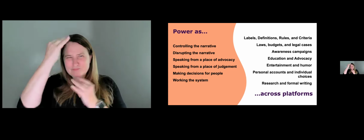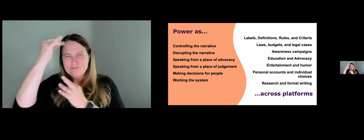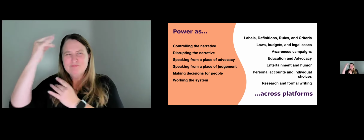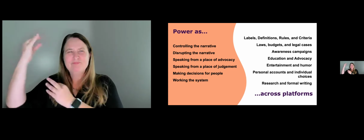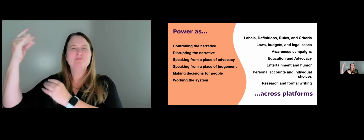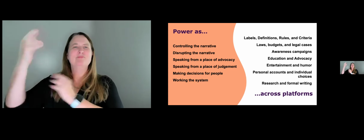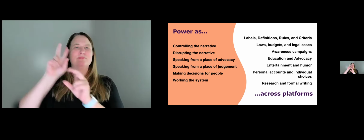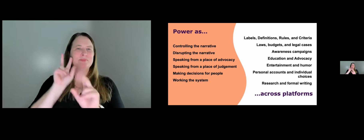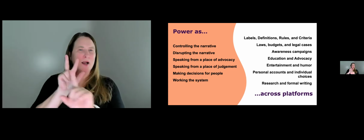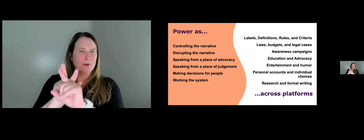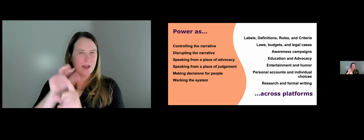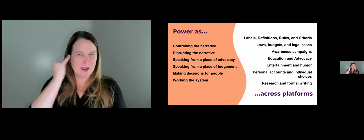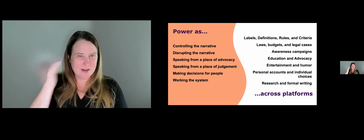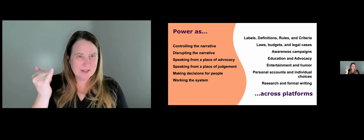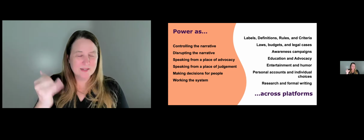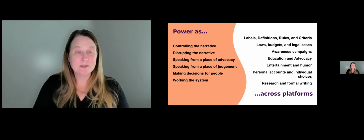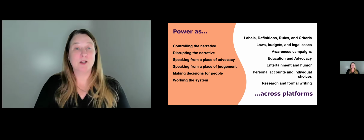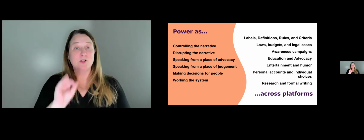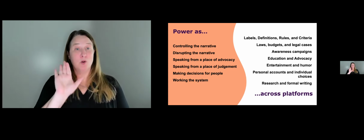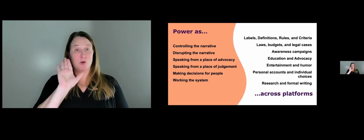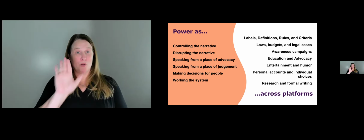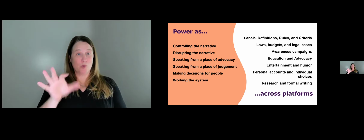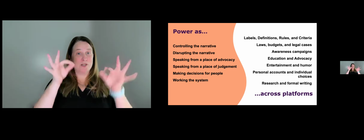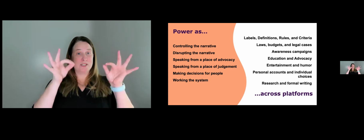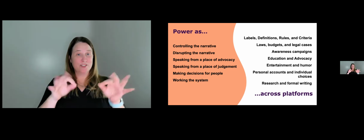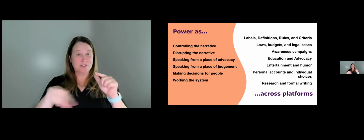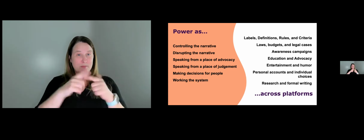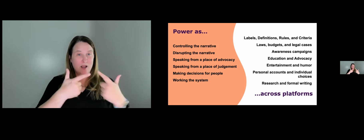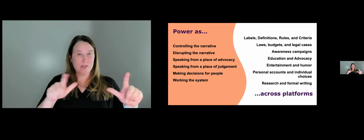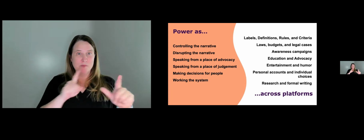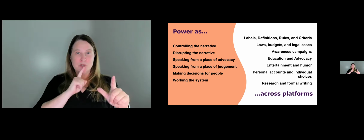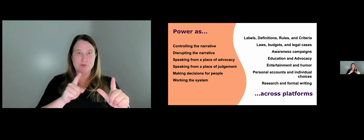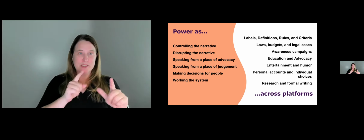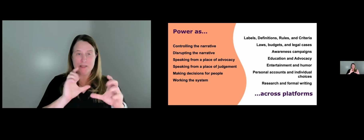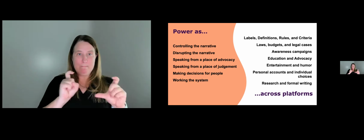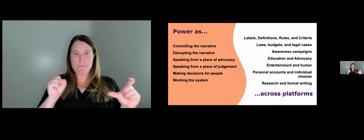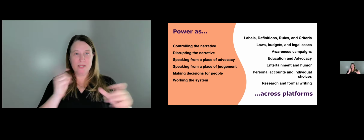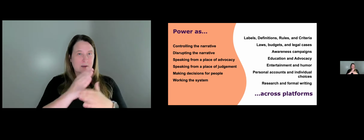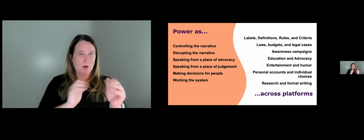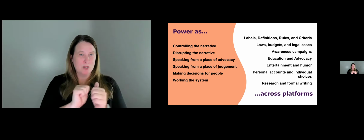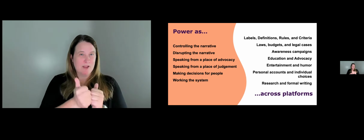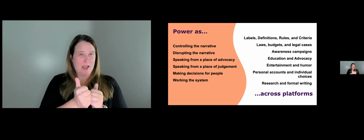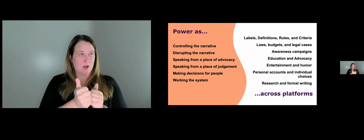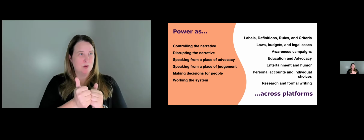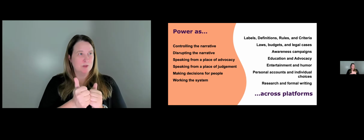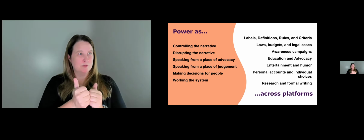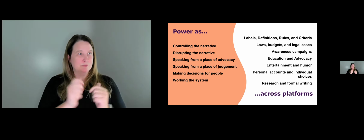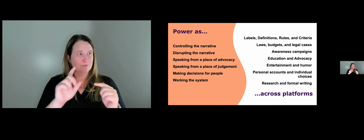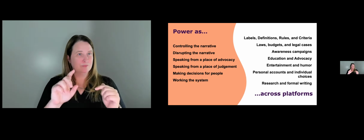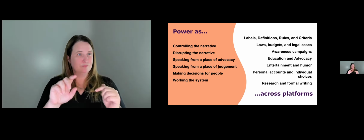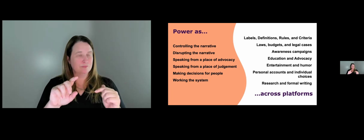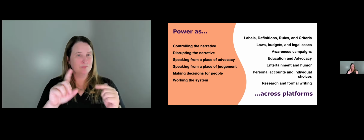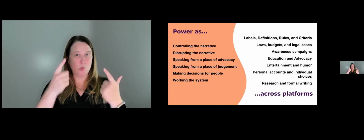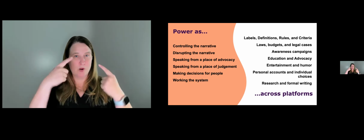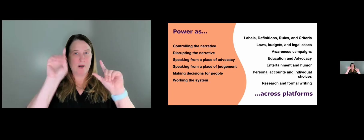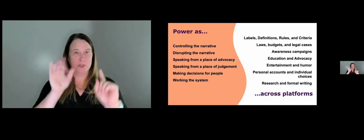still learning how to make sense of all of this information, how to apply these ideas. And your decisions about language